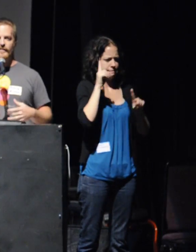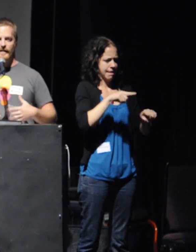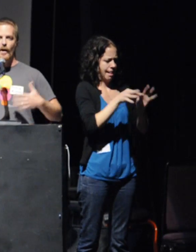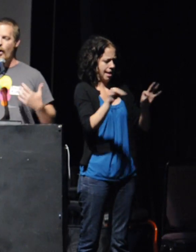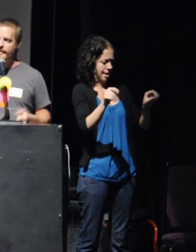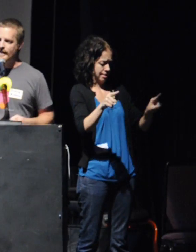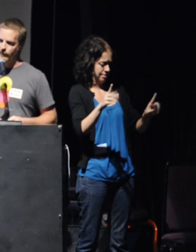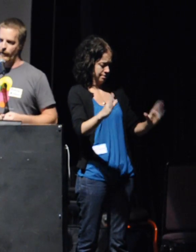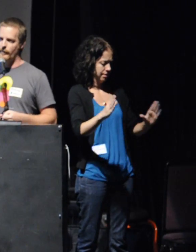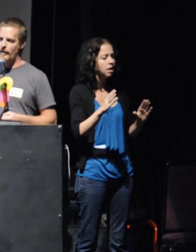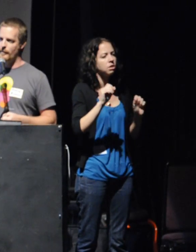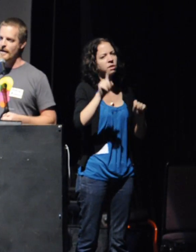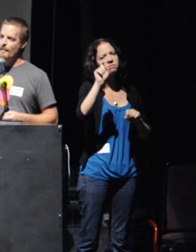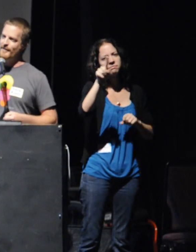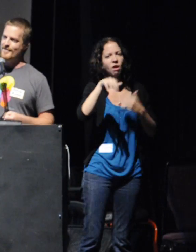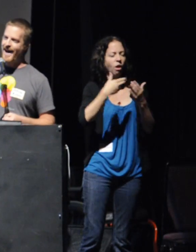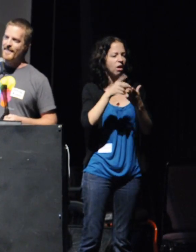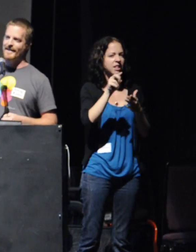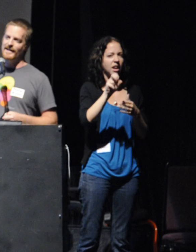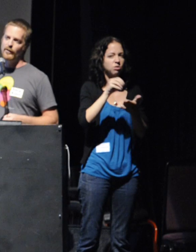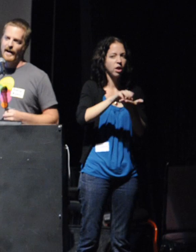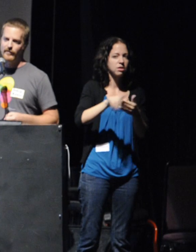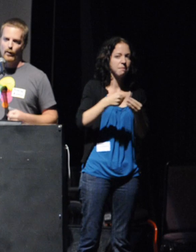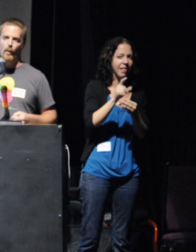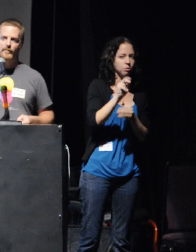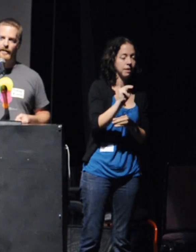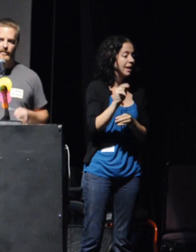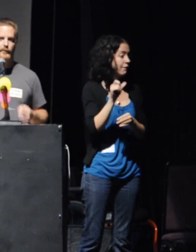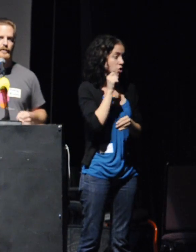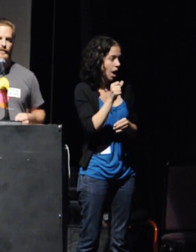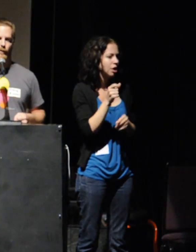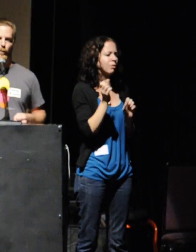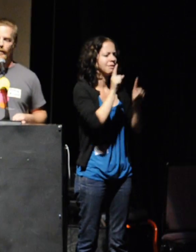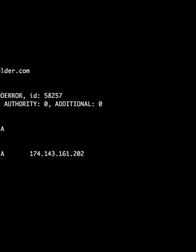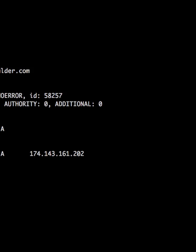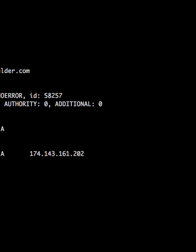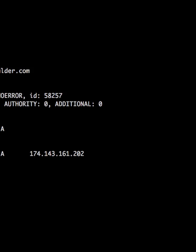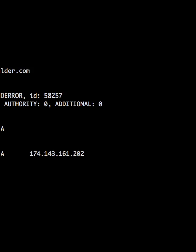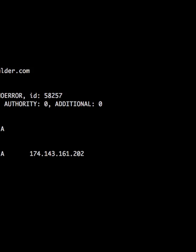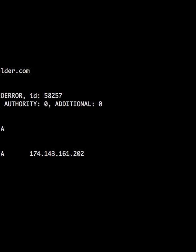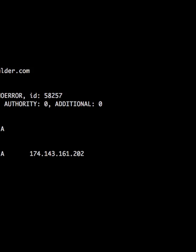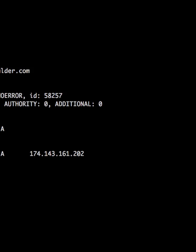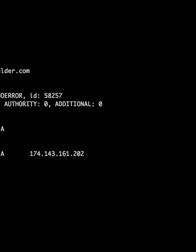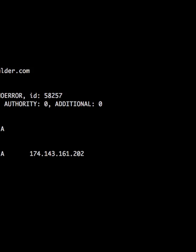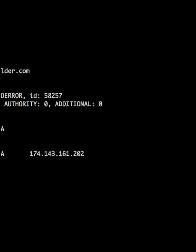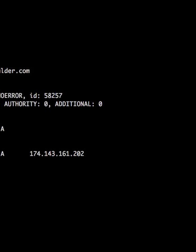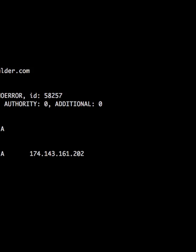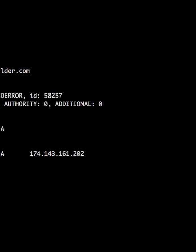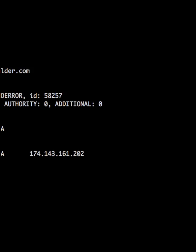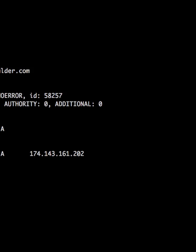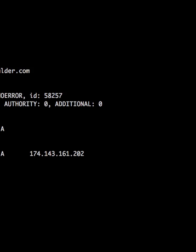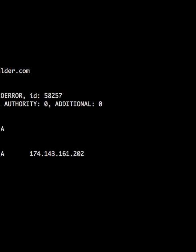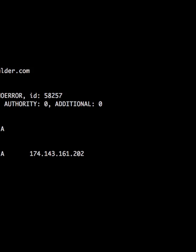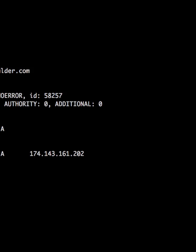there and ask to get all the DNS records about a domain. But if you're not that geeky, you can actually go to websites that do this stuff for you. There's a whole bunch of them out there. This